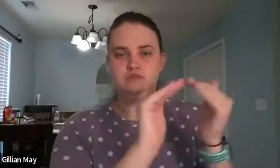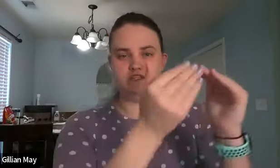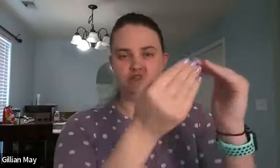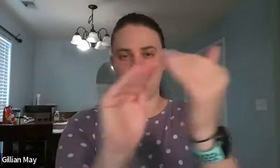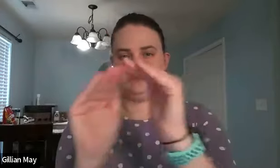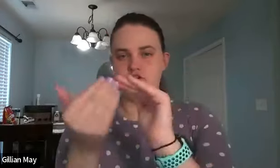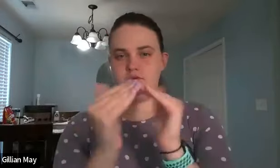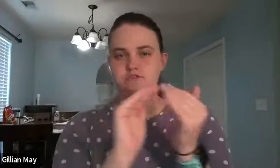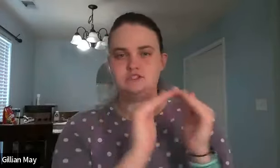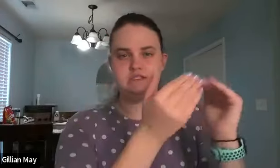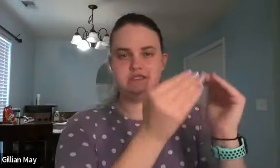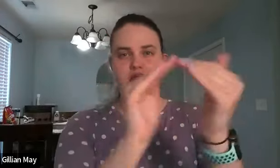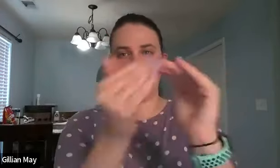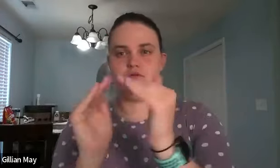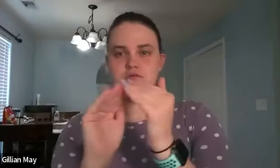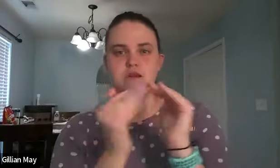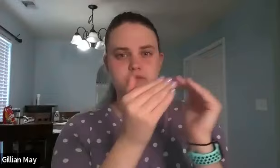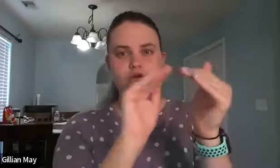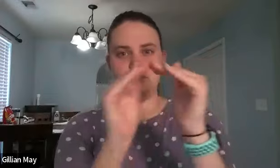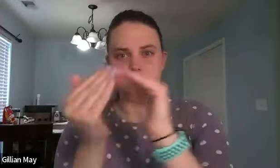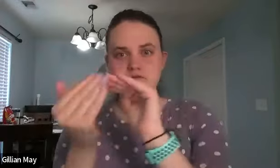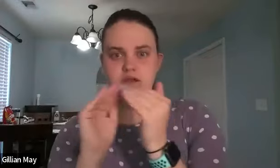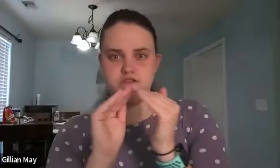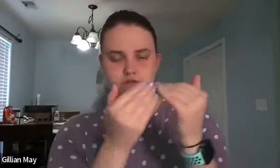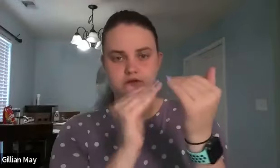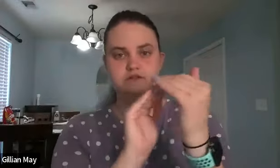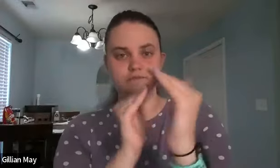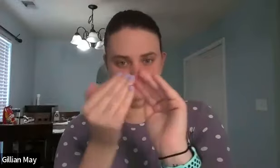this circular motion. Town, neighborhood, houses around.